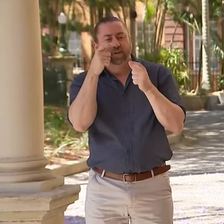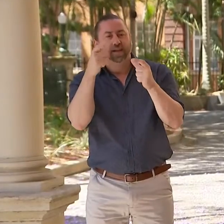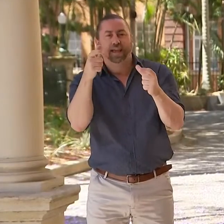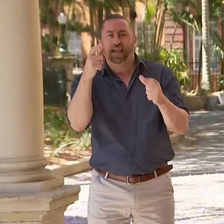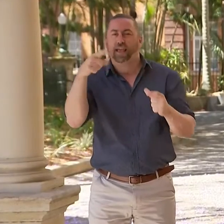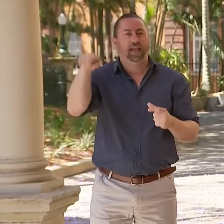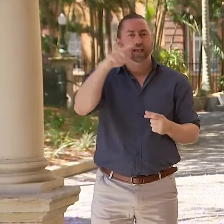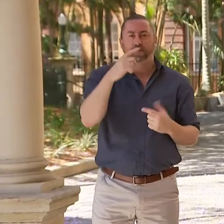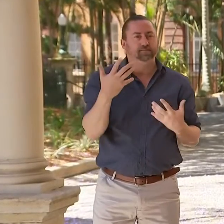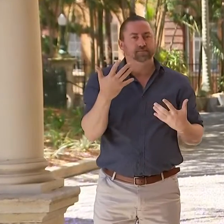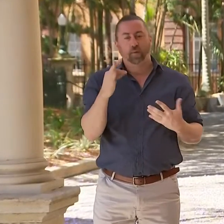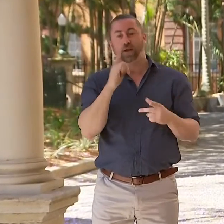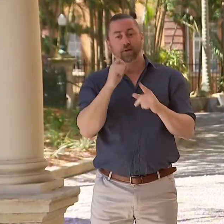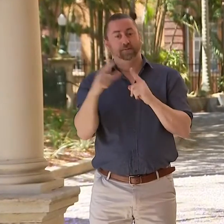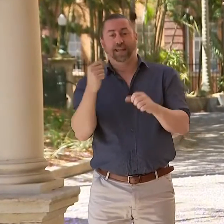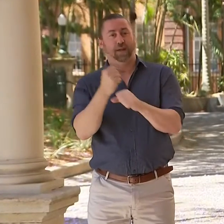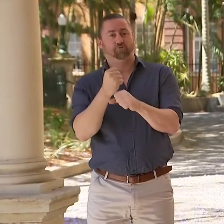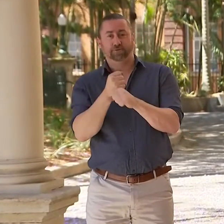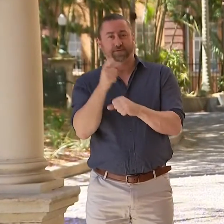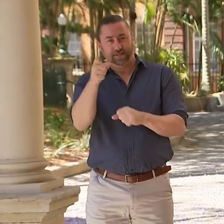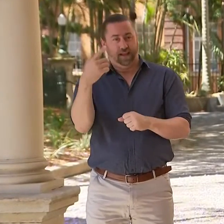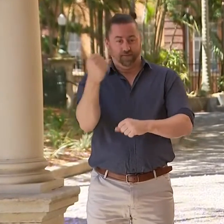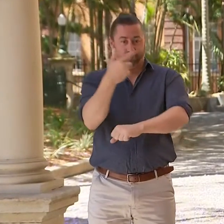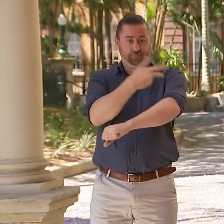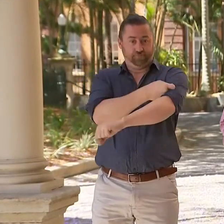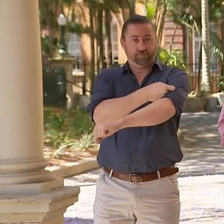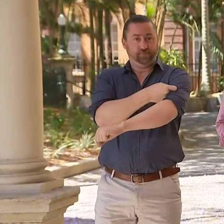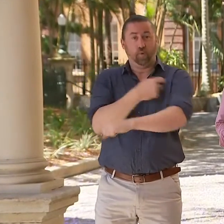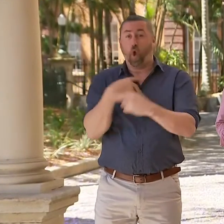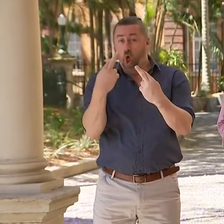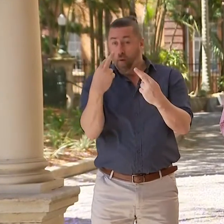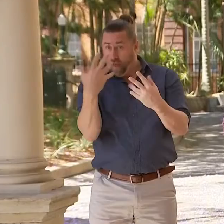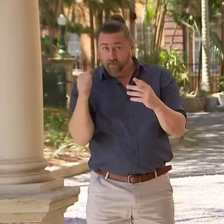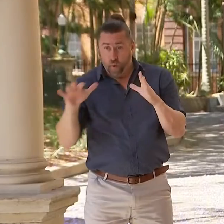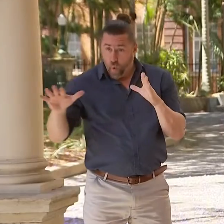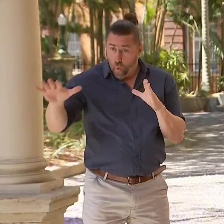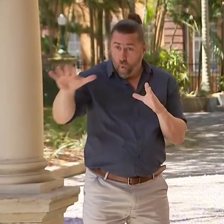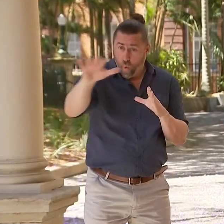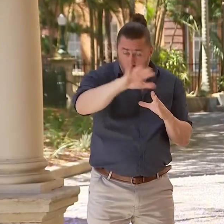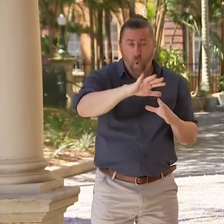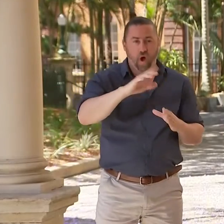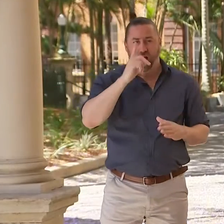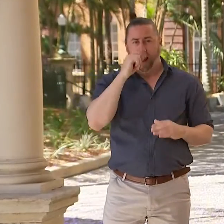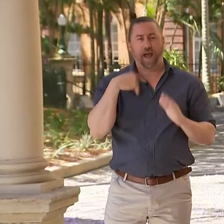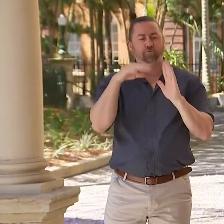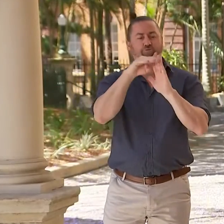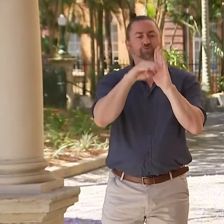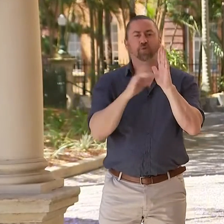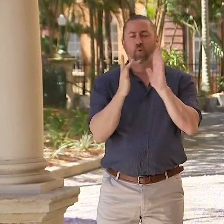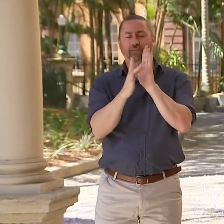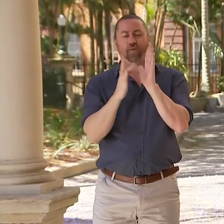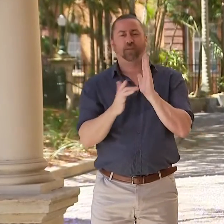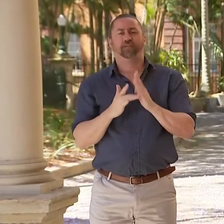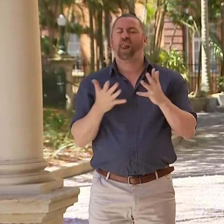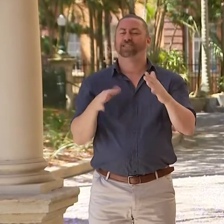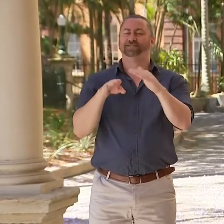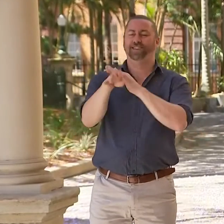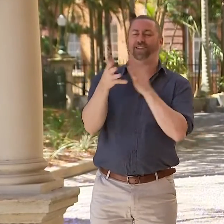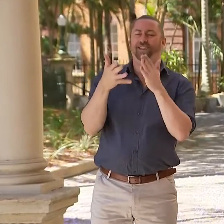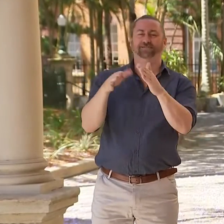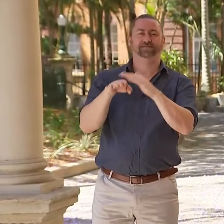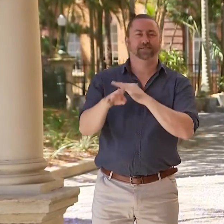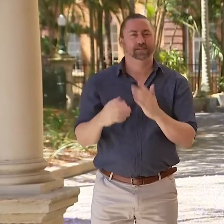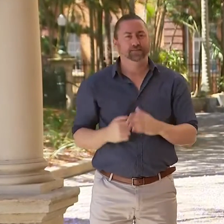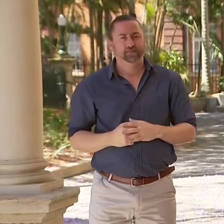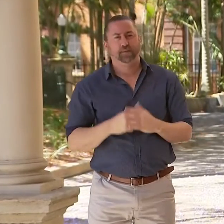getting there, and I would hope that once we get there we won't need to have those restrictions in place. But at the moment, between